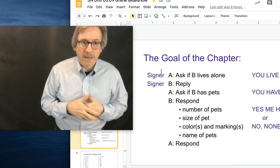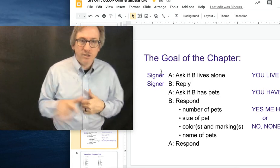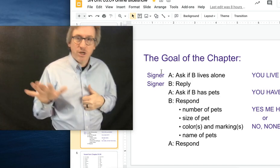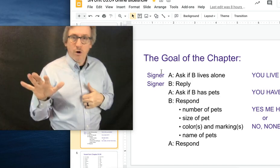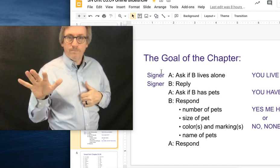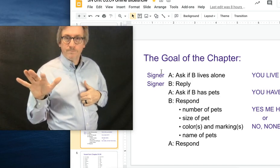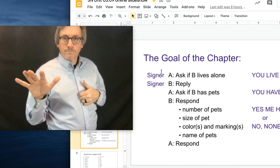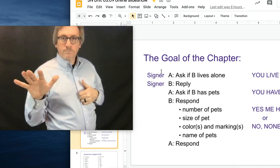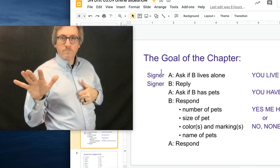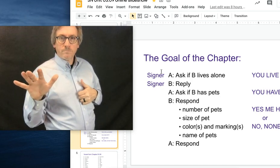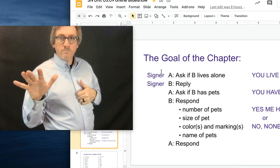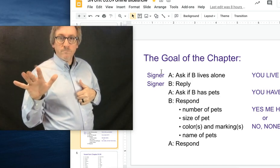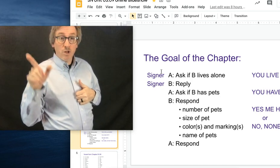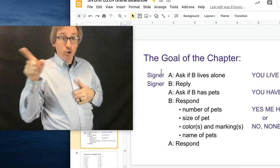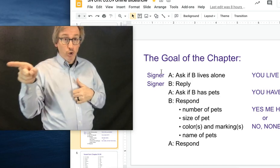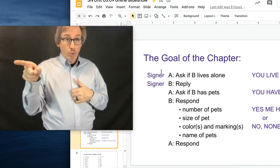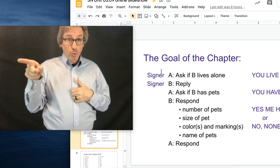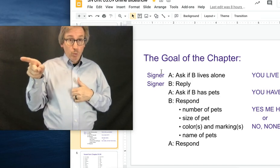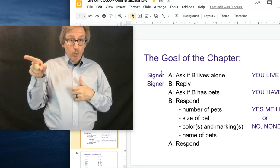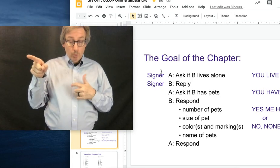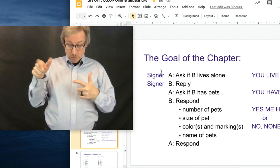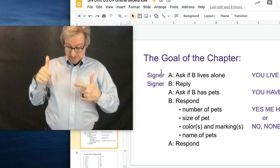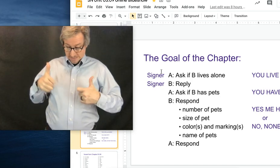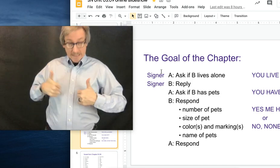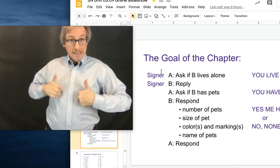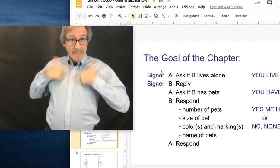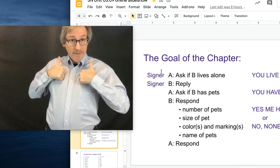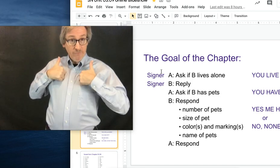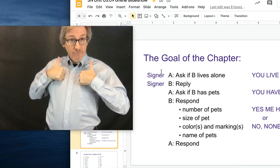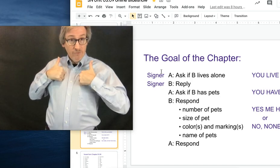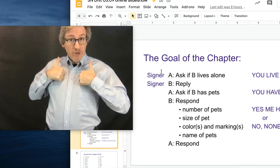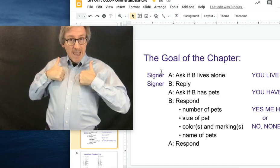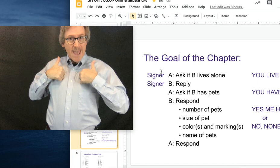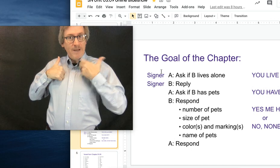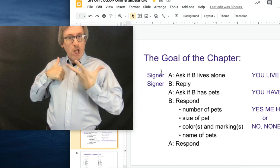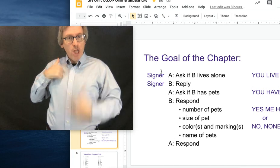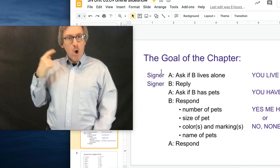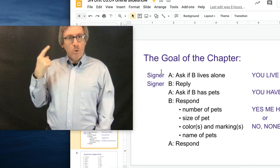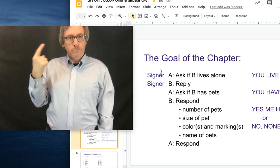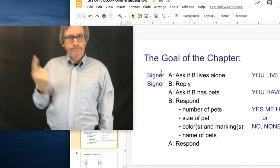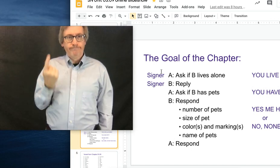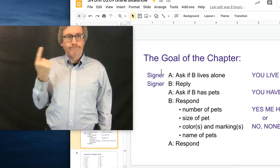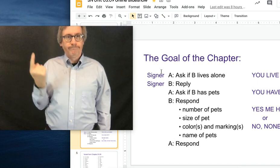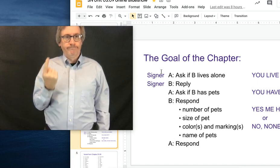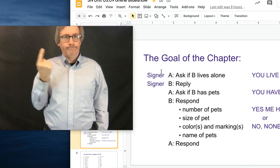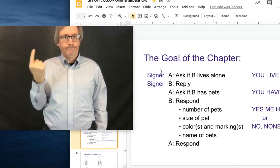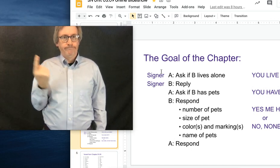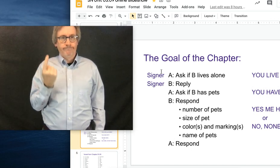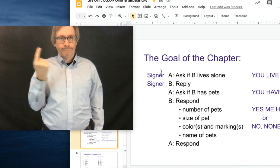All right, so you live, and then alone